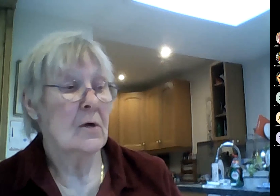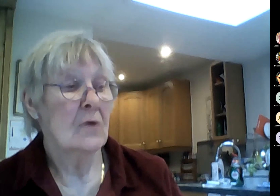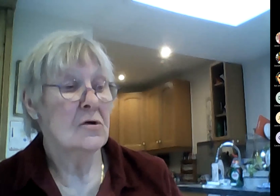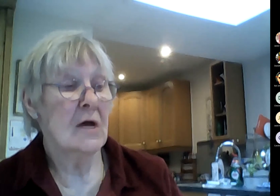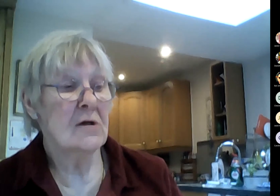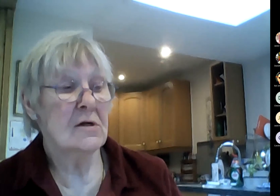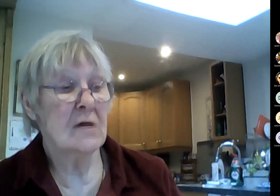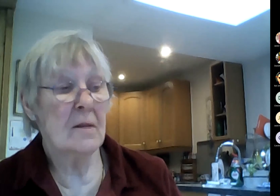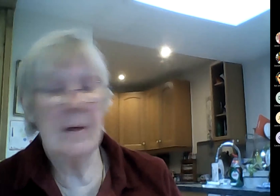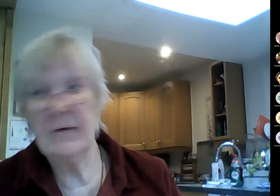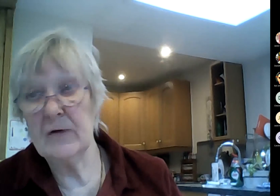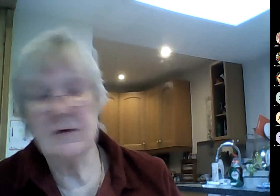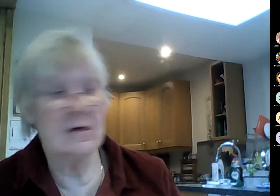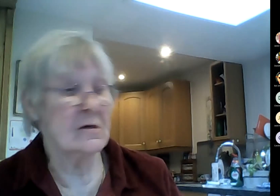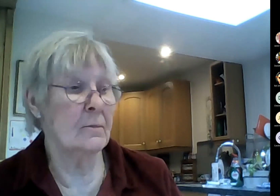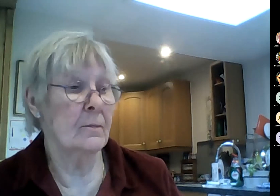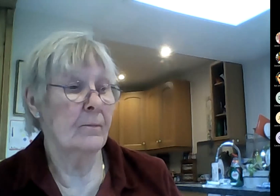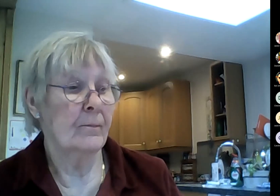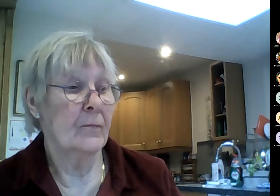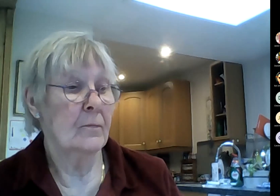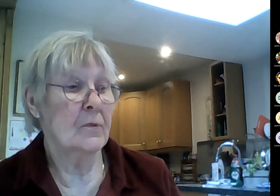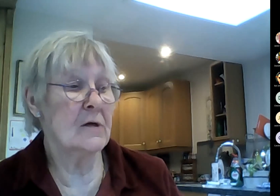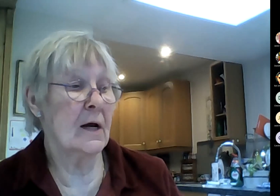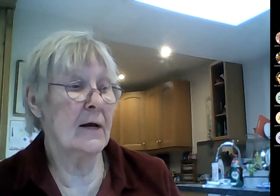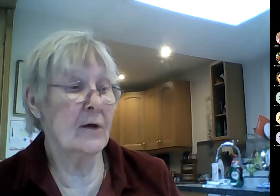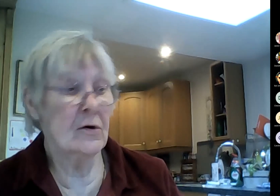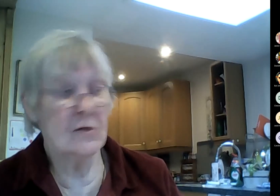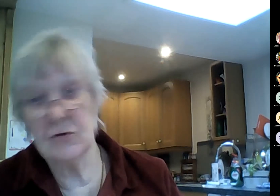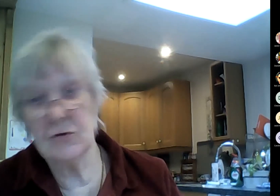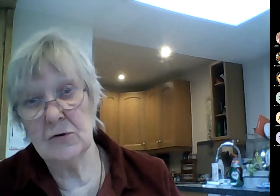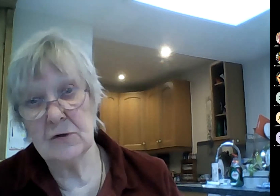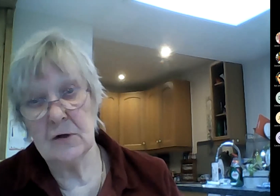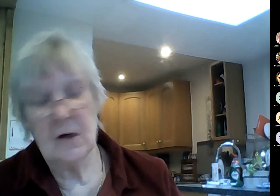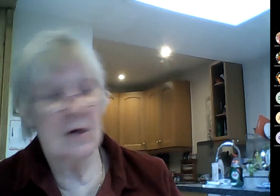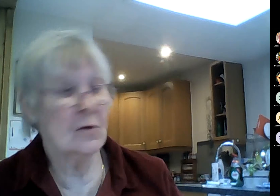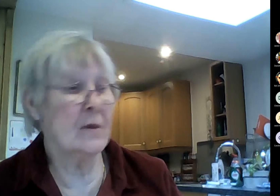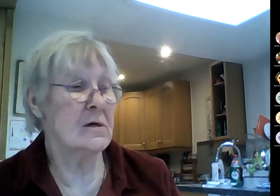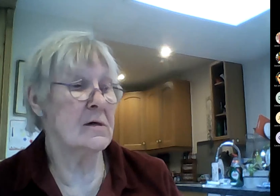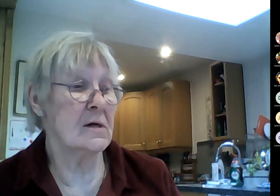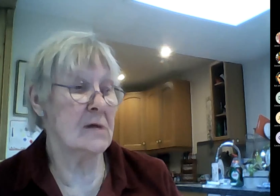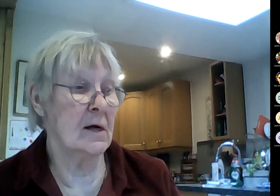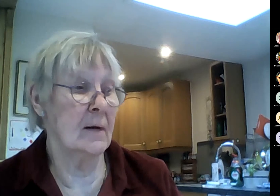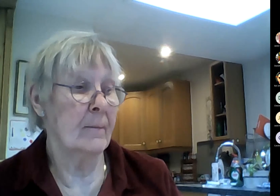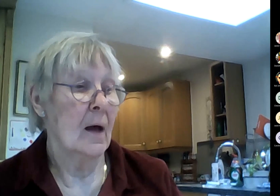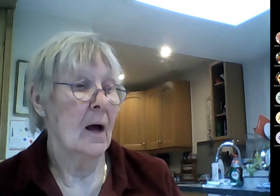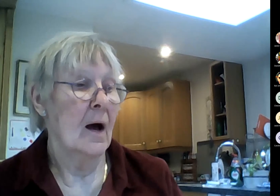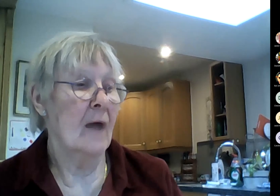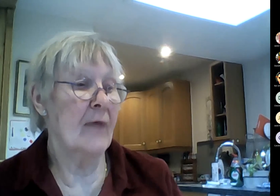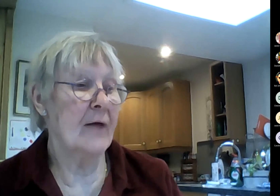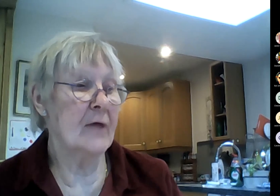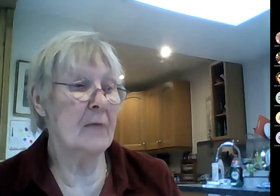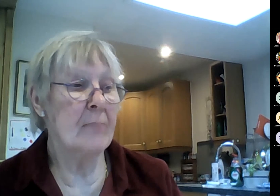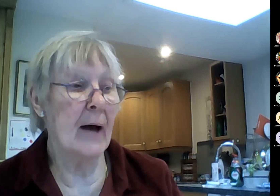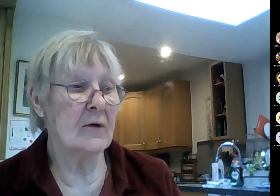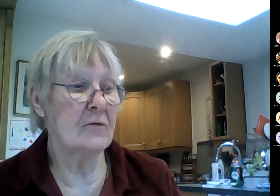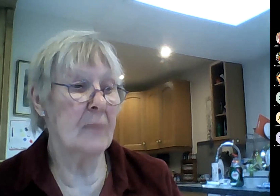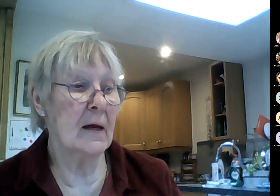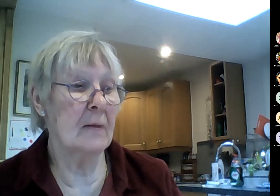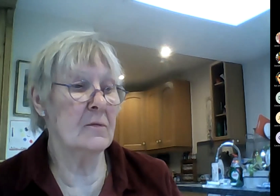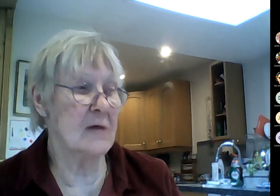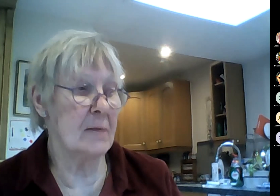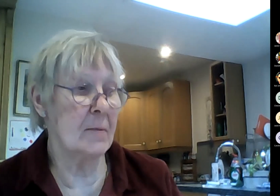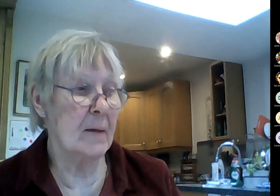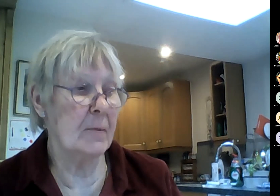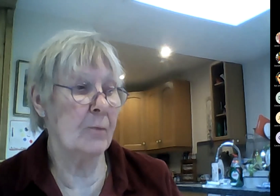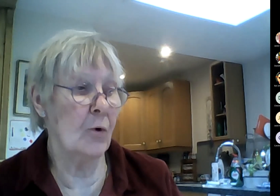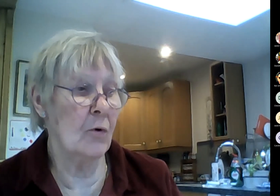2010, changes in the benefit system, particularly those introduced in 2016, have had the impact of